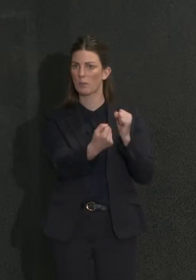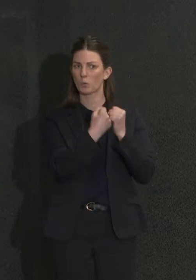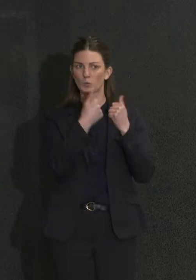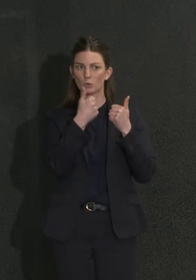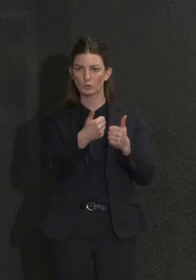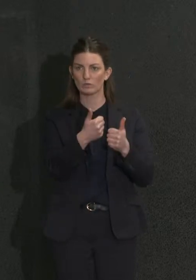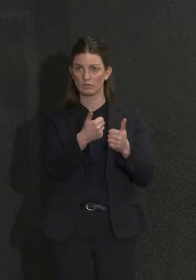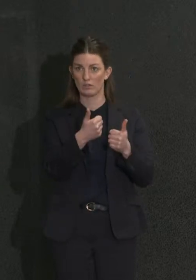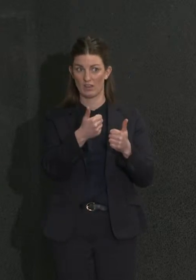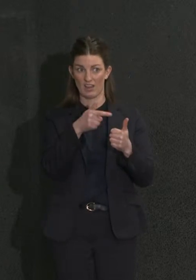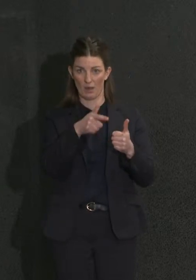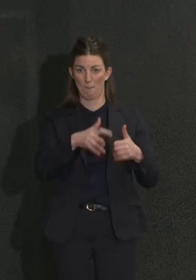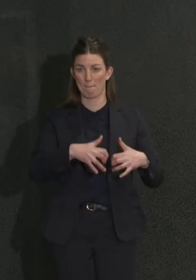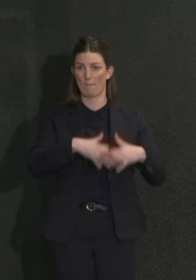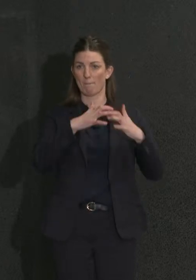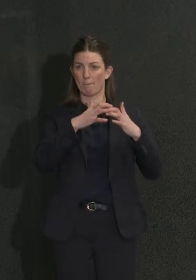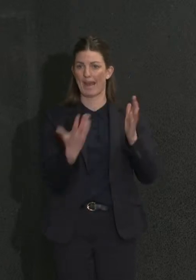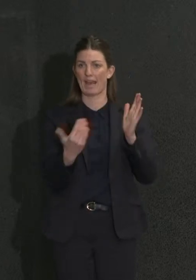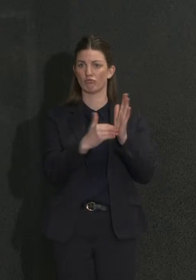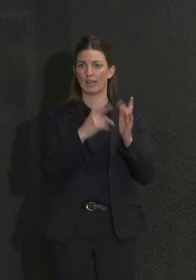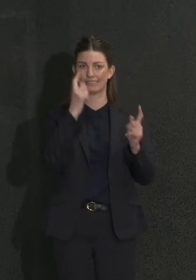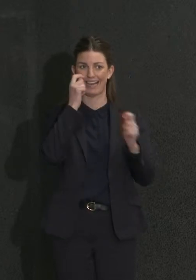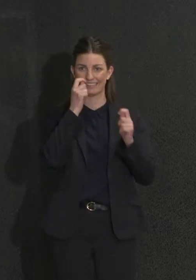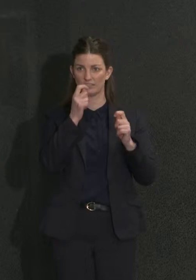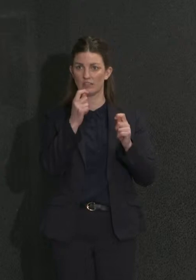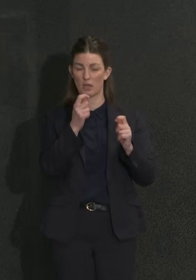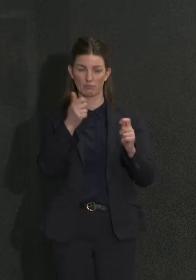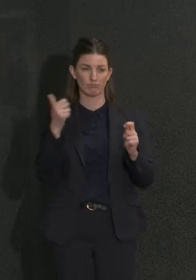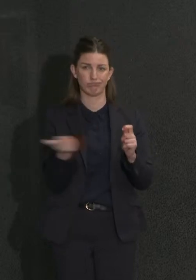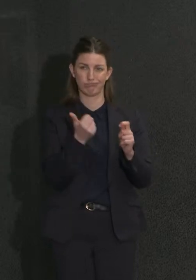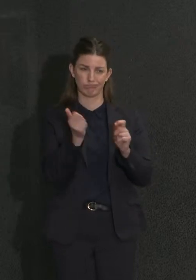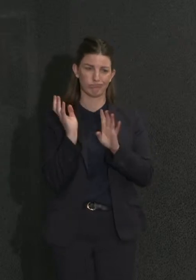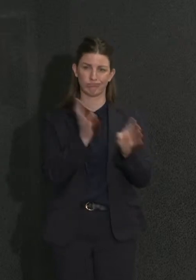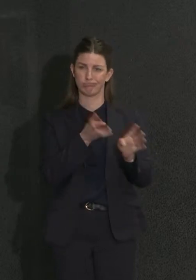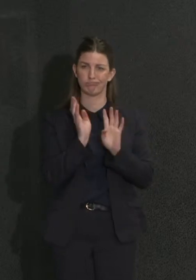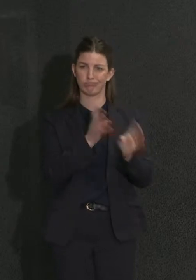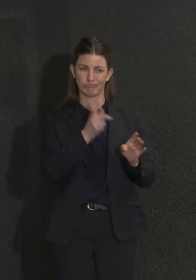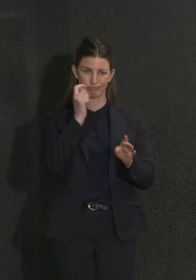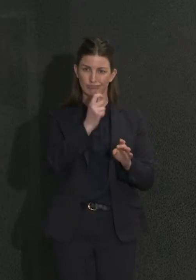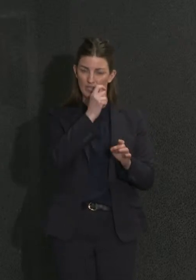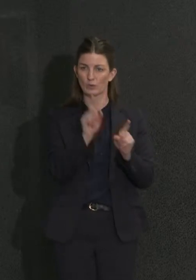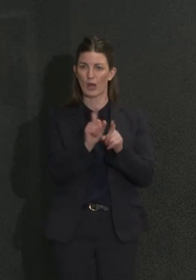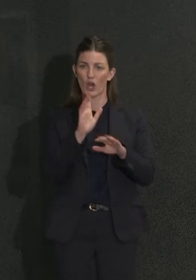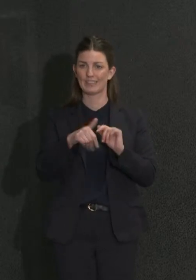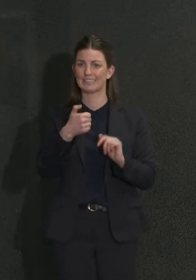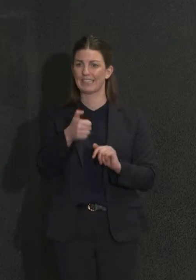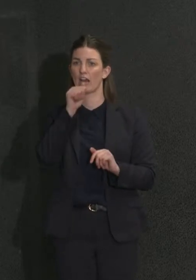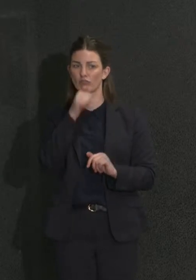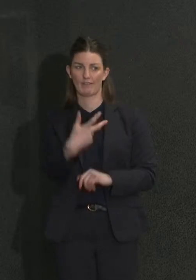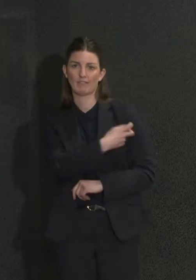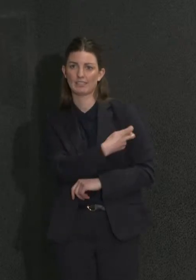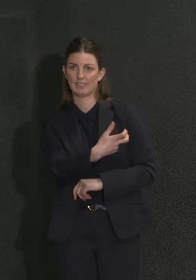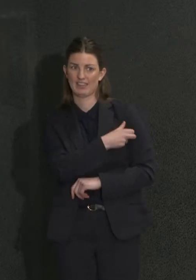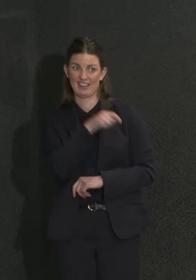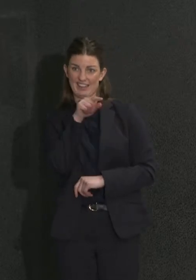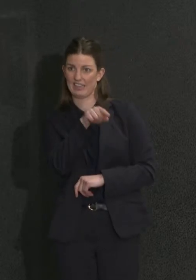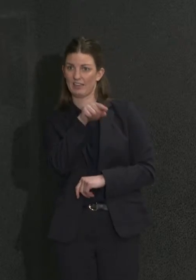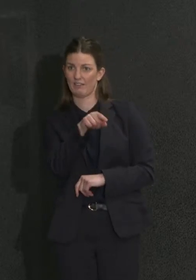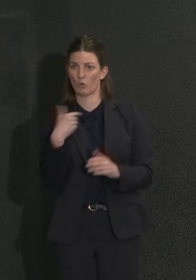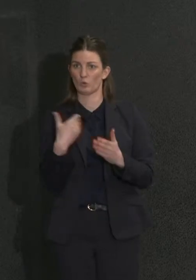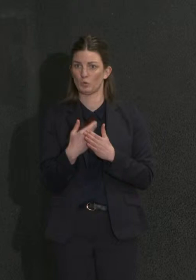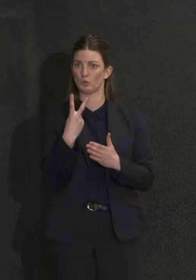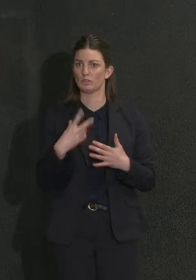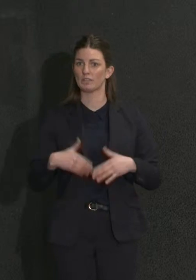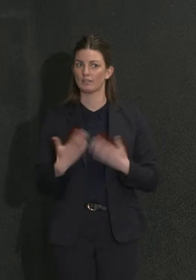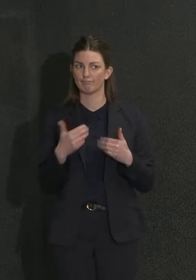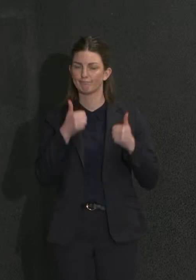594 tests done just at the college yesterday and over 600 vaccinations at the vaccination hub there over the last 2 days. We